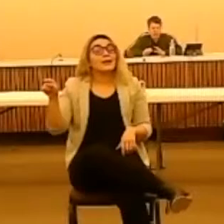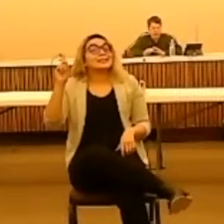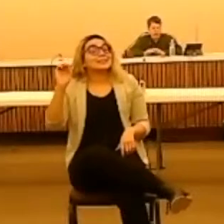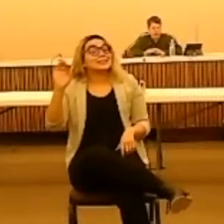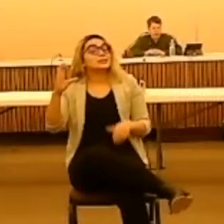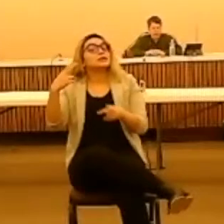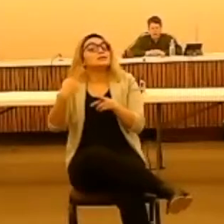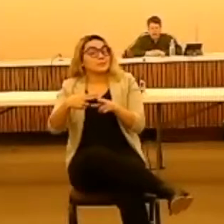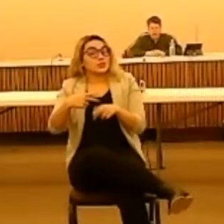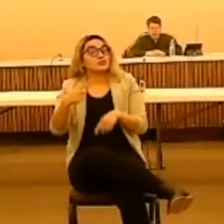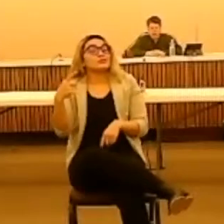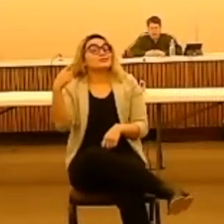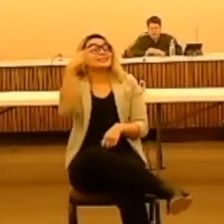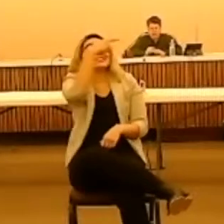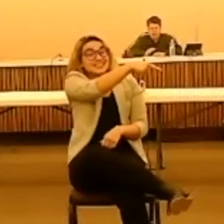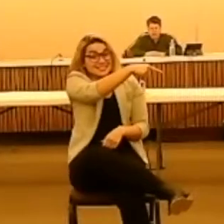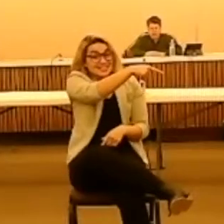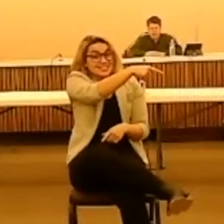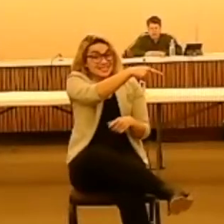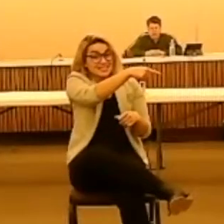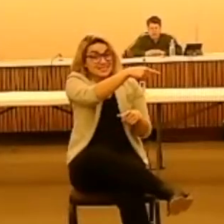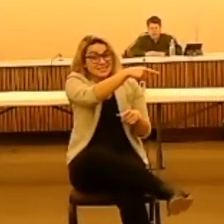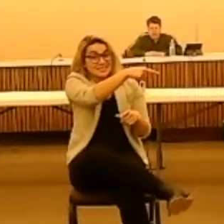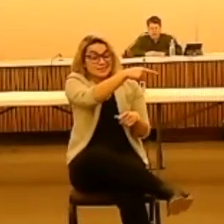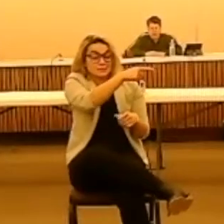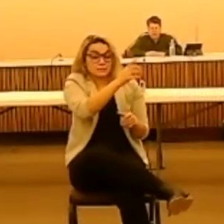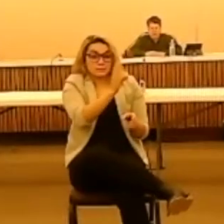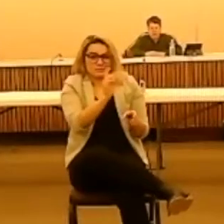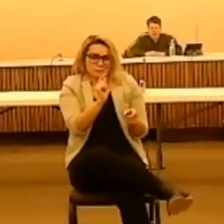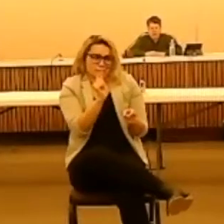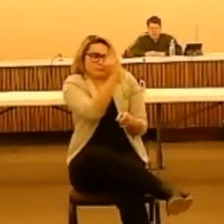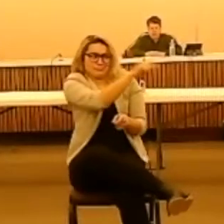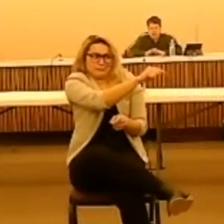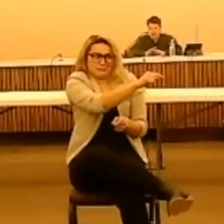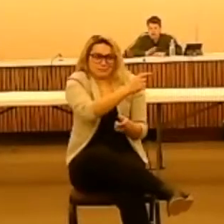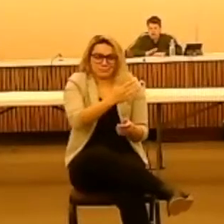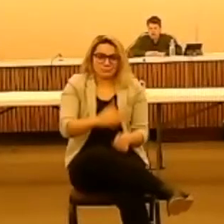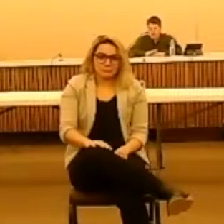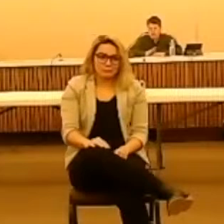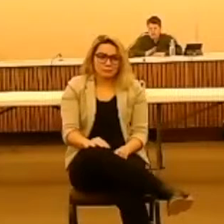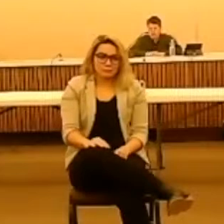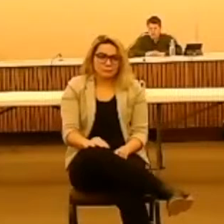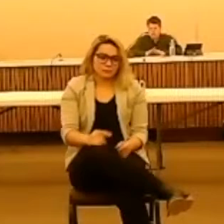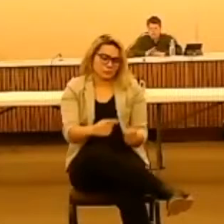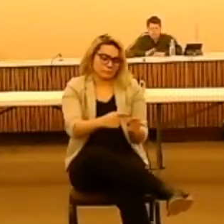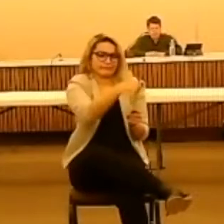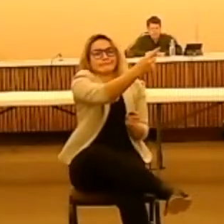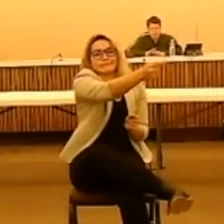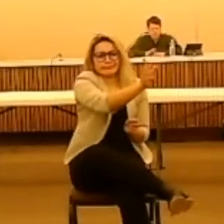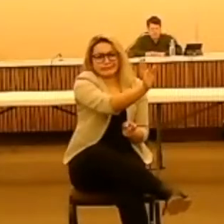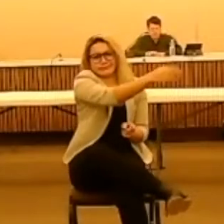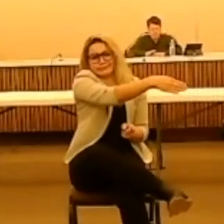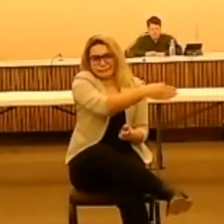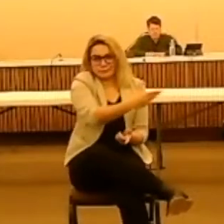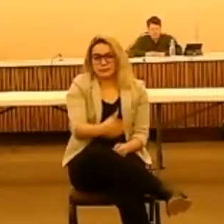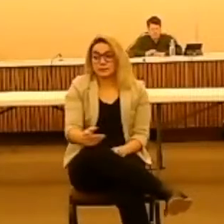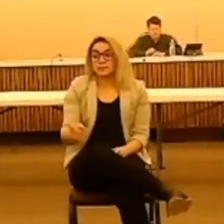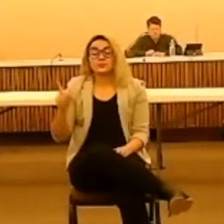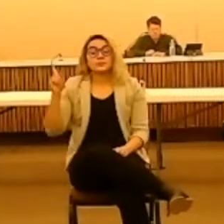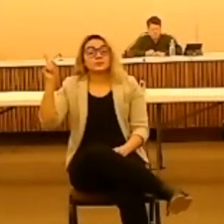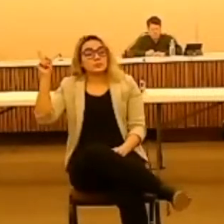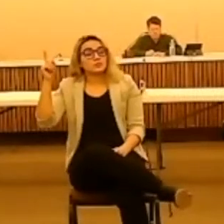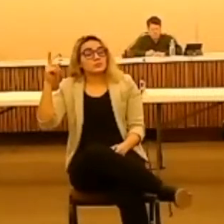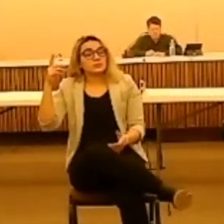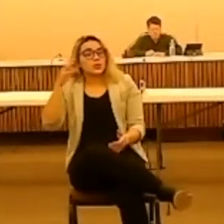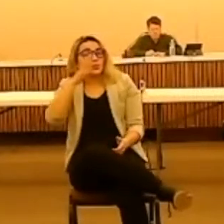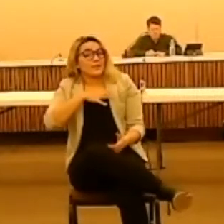Riverton area, like I said, is pretty much on the opposite side of Riverton. Okay, we have seen an eagle, but we